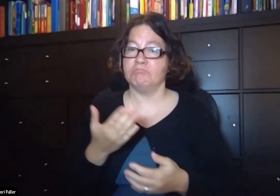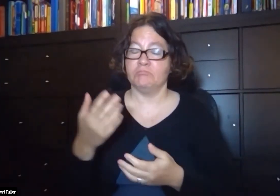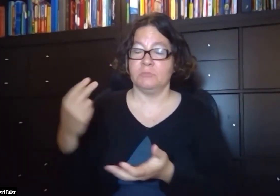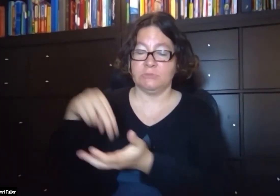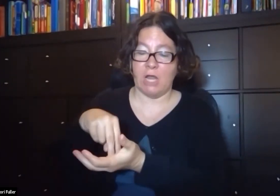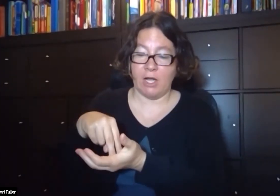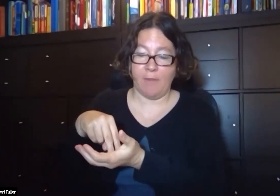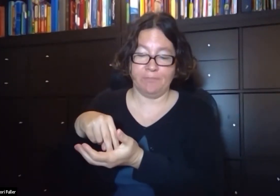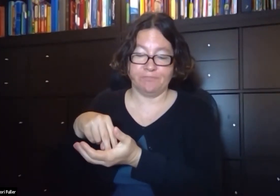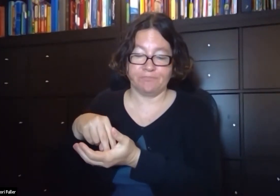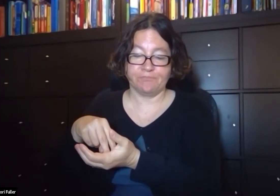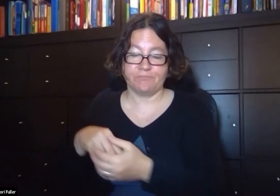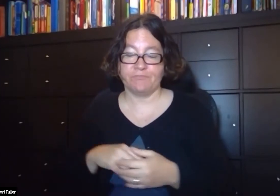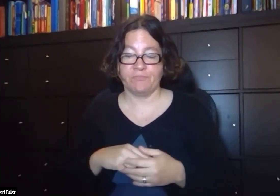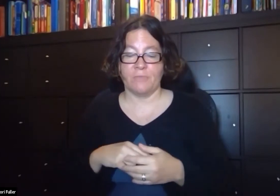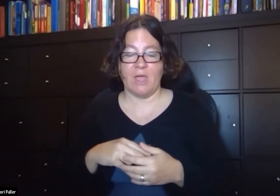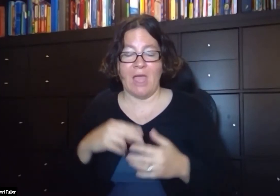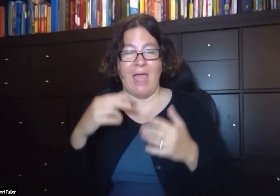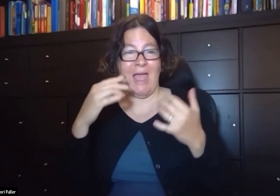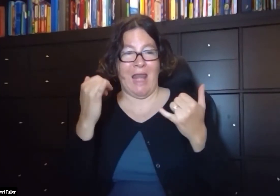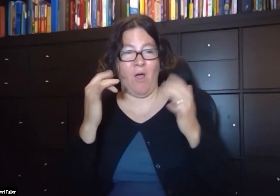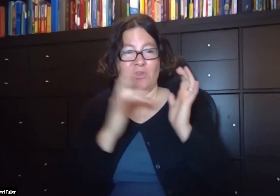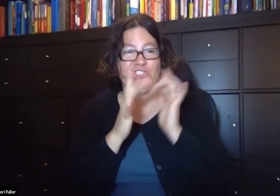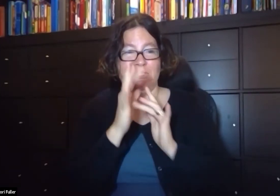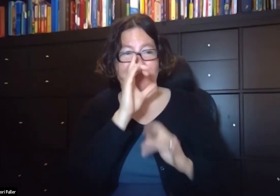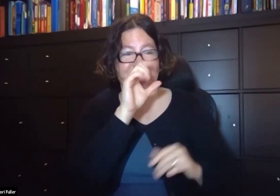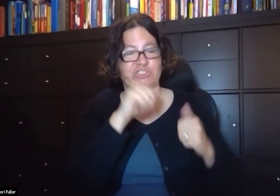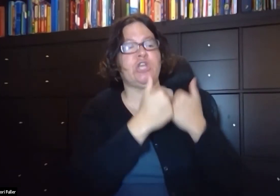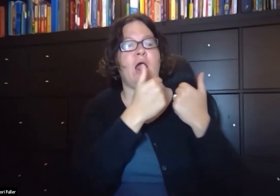And so Jesus called this man to come forth.